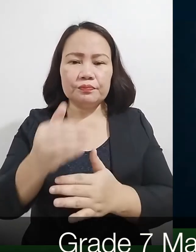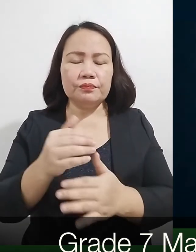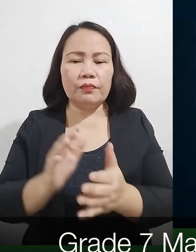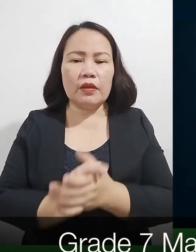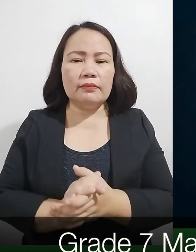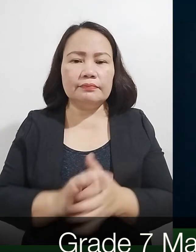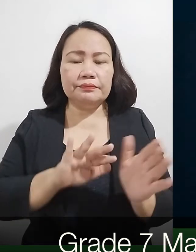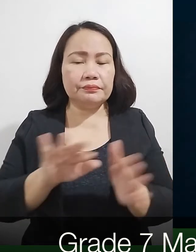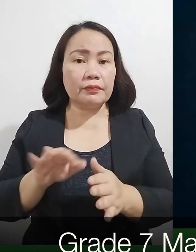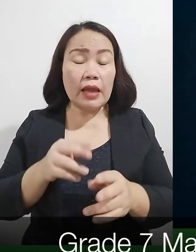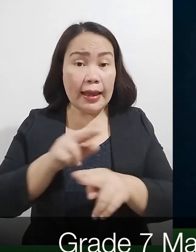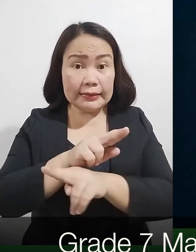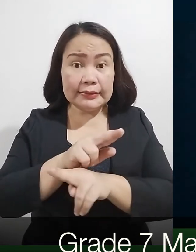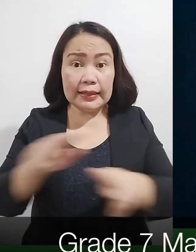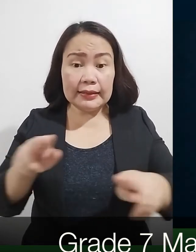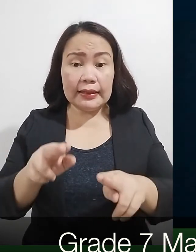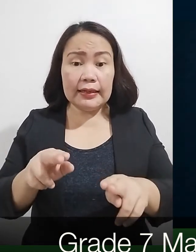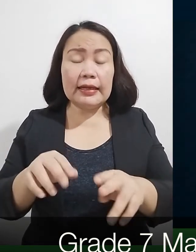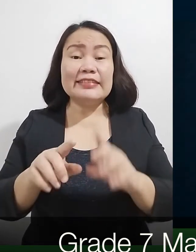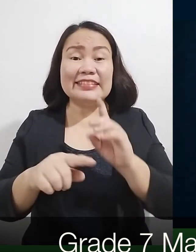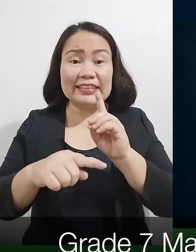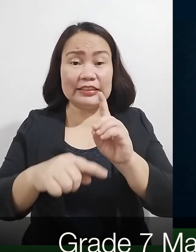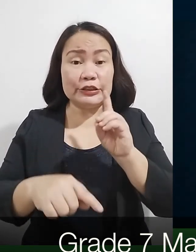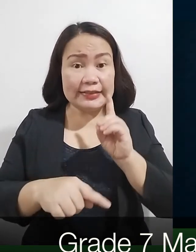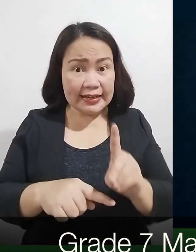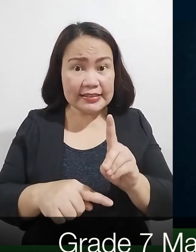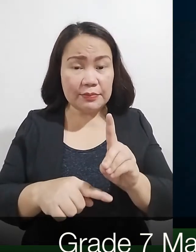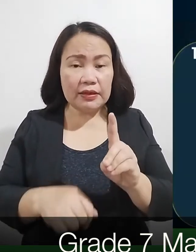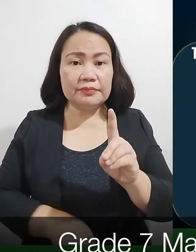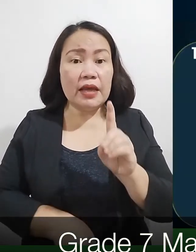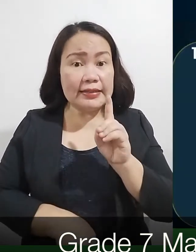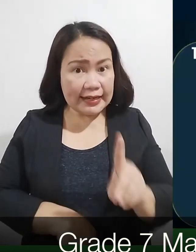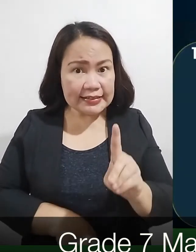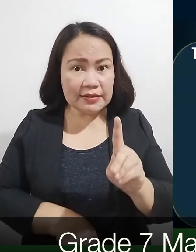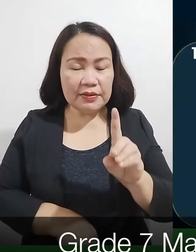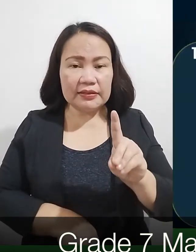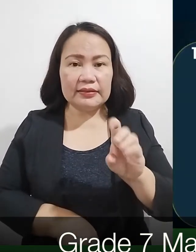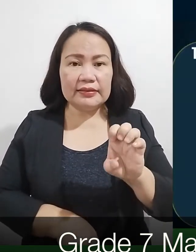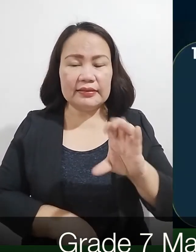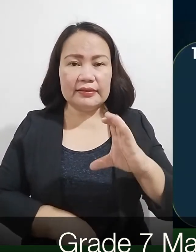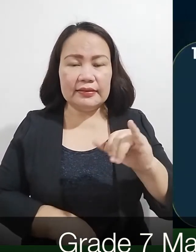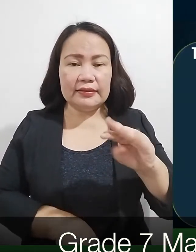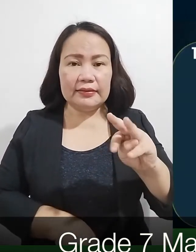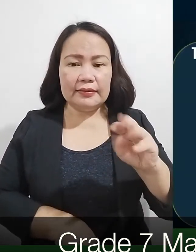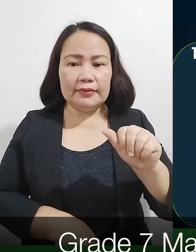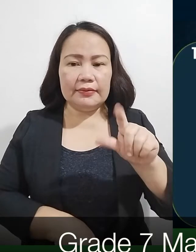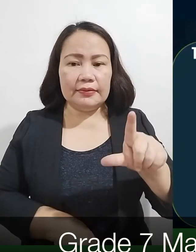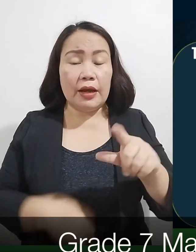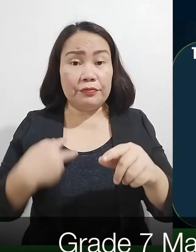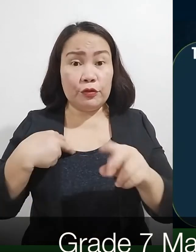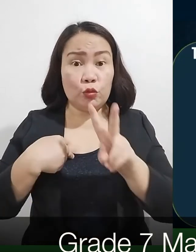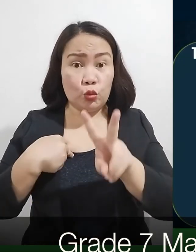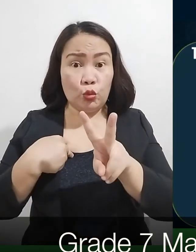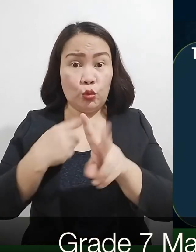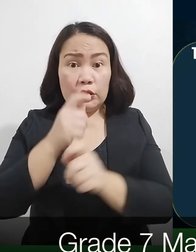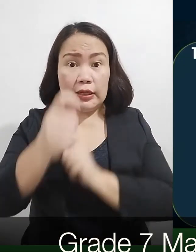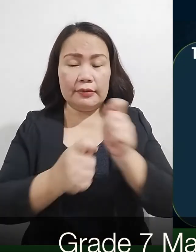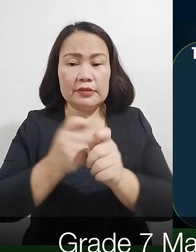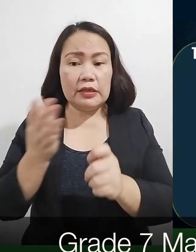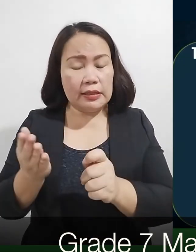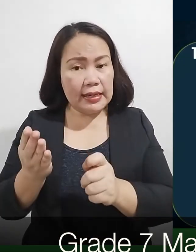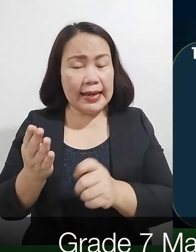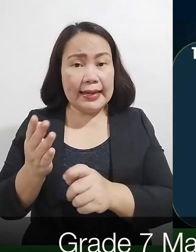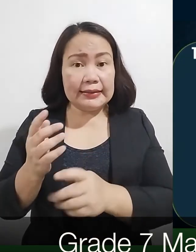Next, we have the decimals. So, under decimals, we have two kinds of decimals under rational numbers,